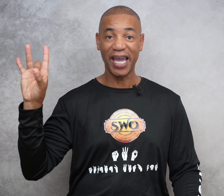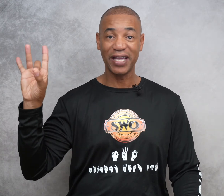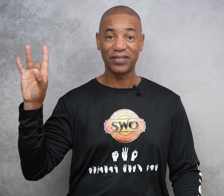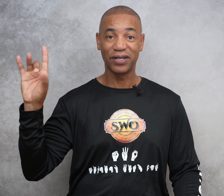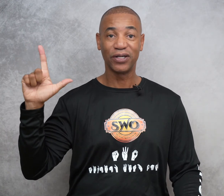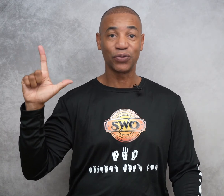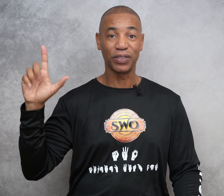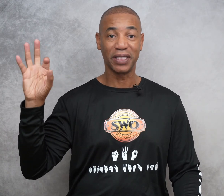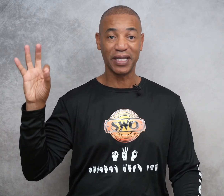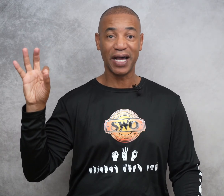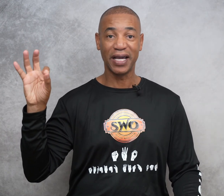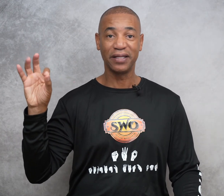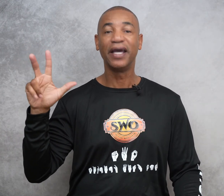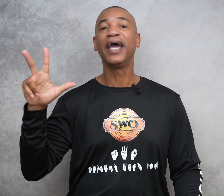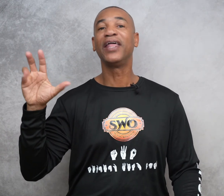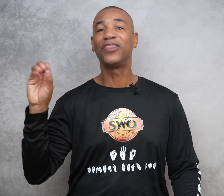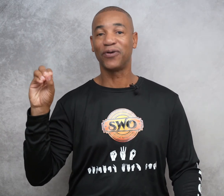28, 29, and 30.